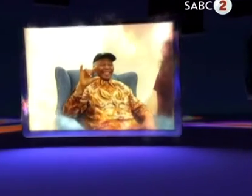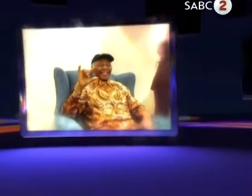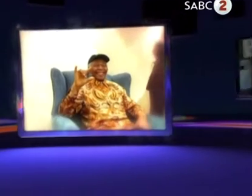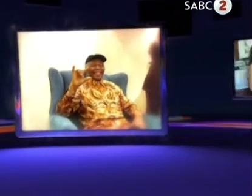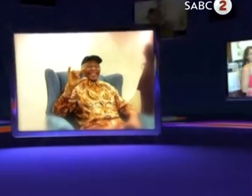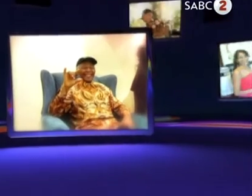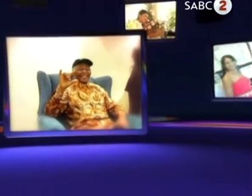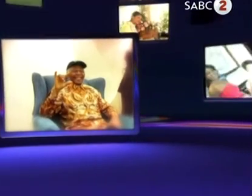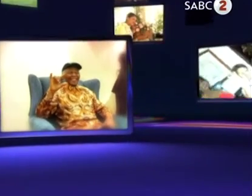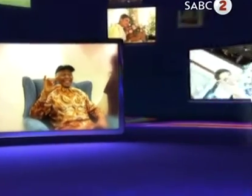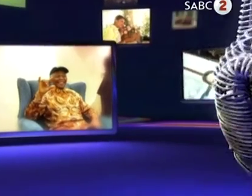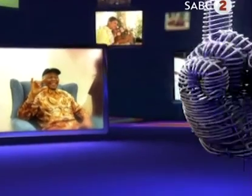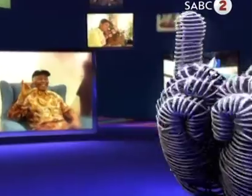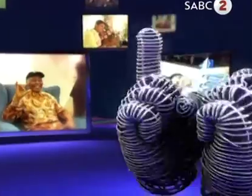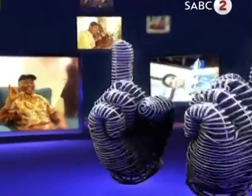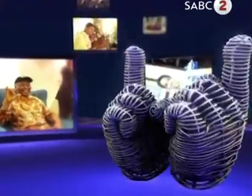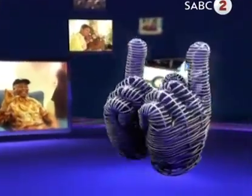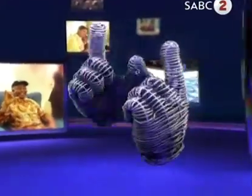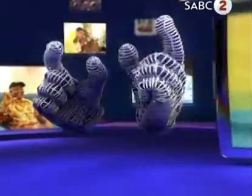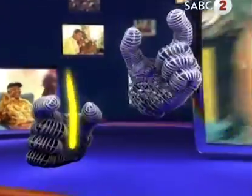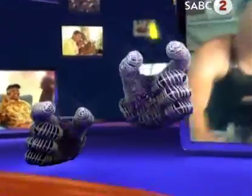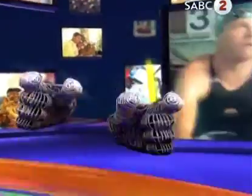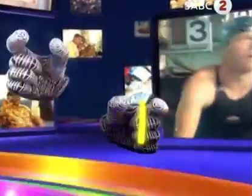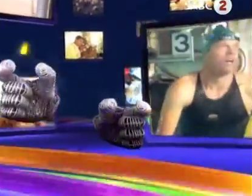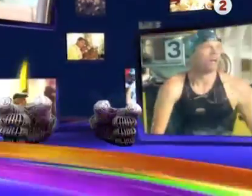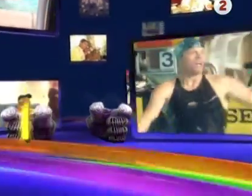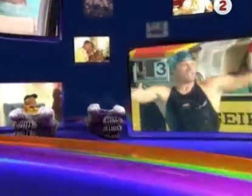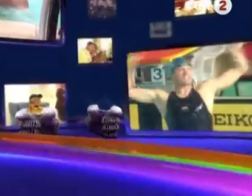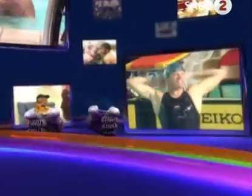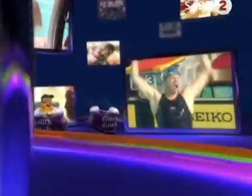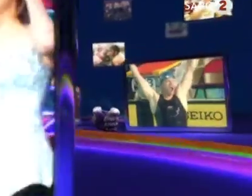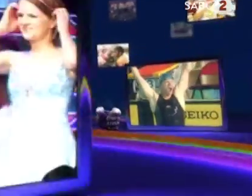Brave people. Meeting people.